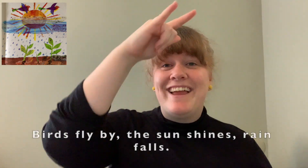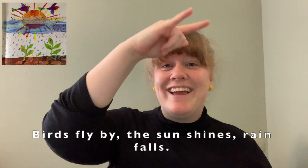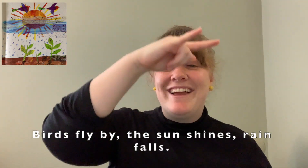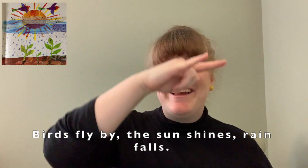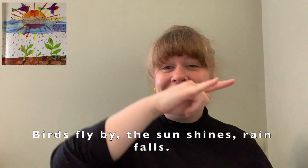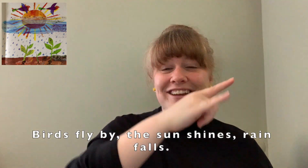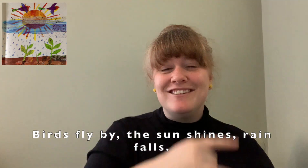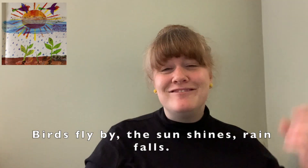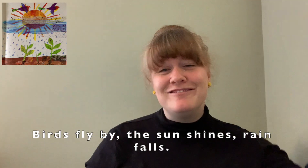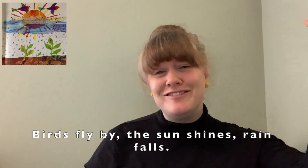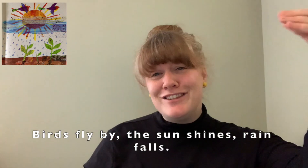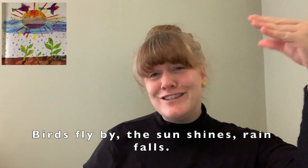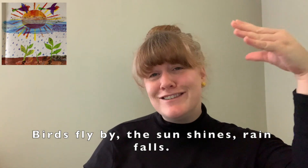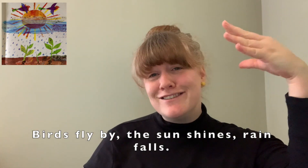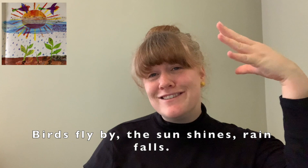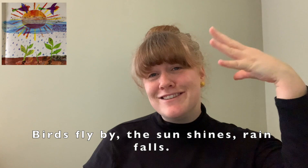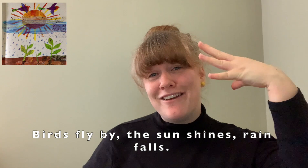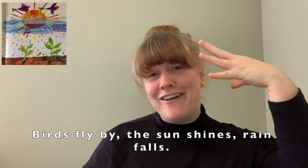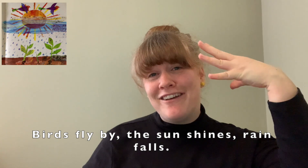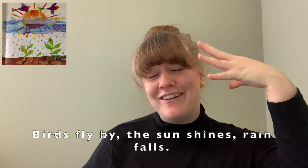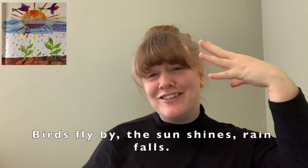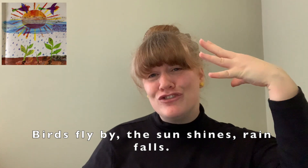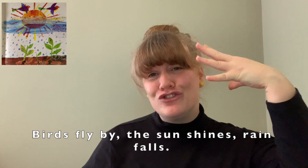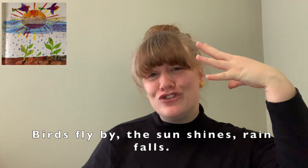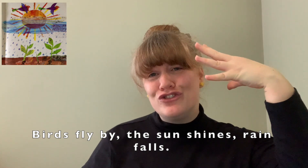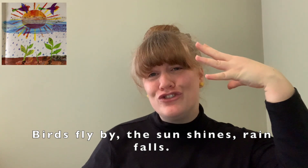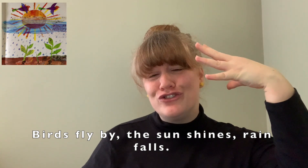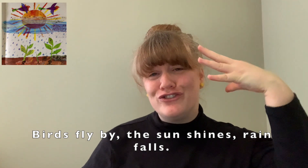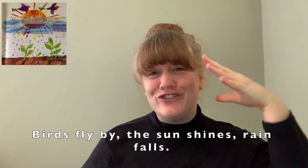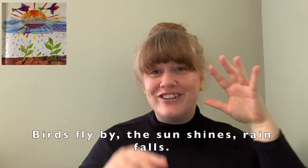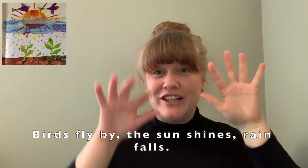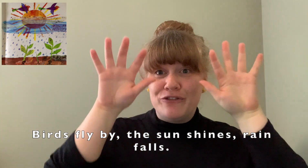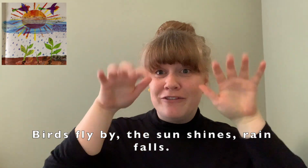fly by, the sun shines, rain falls.